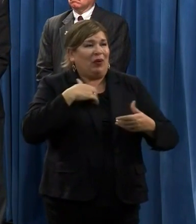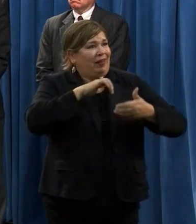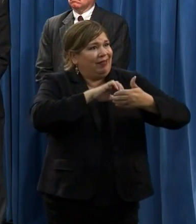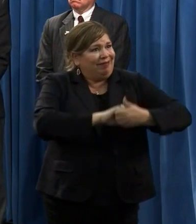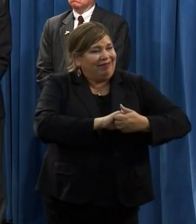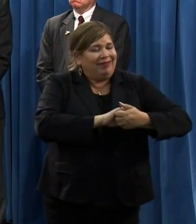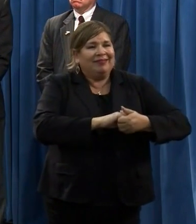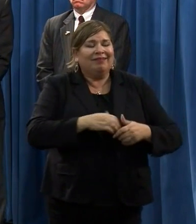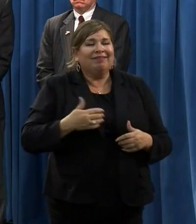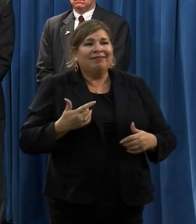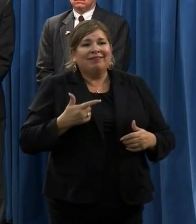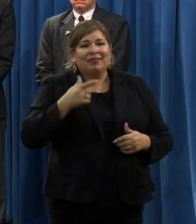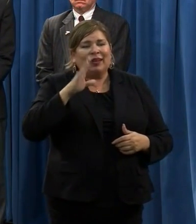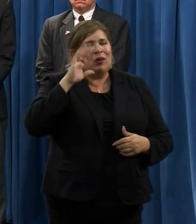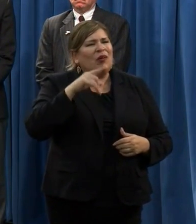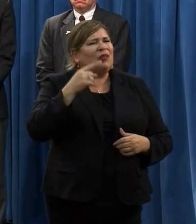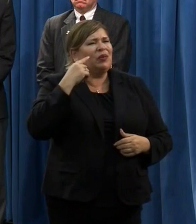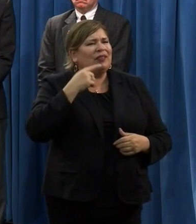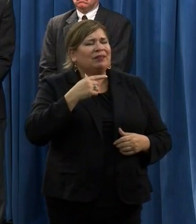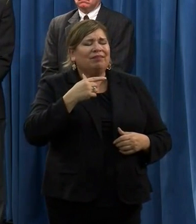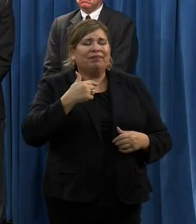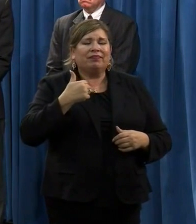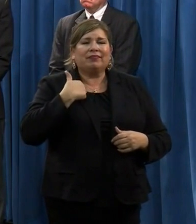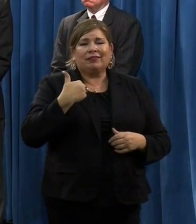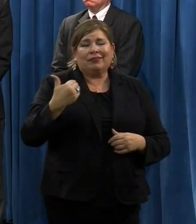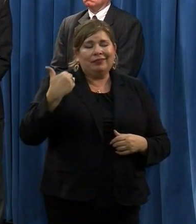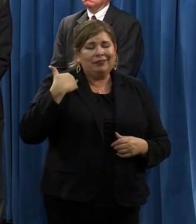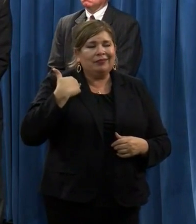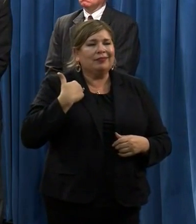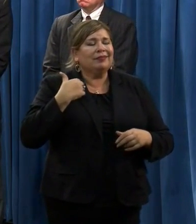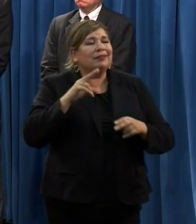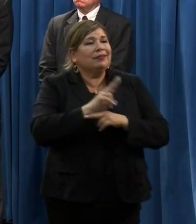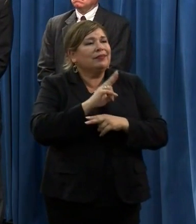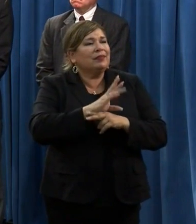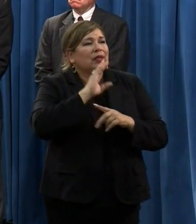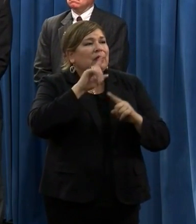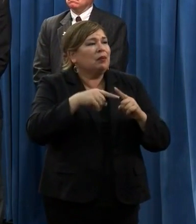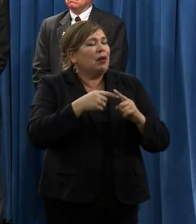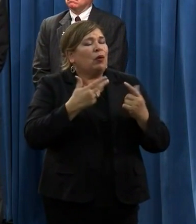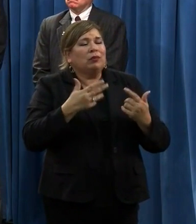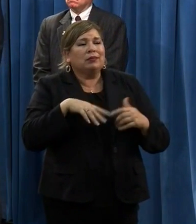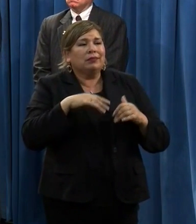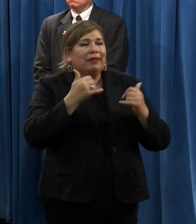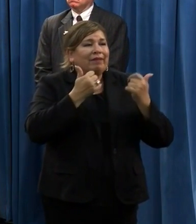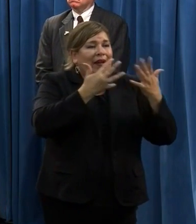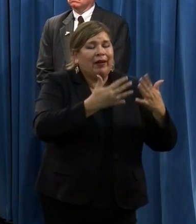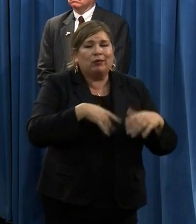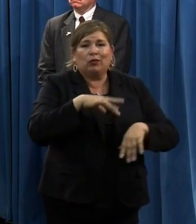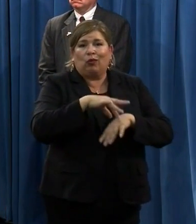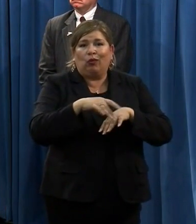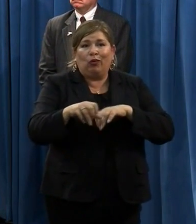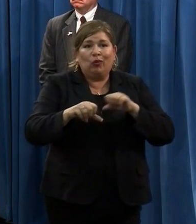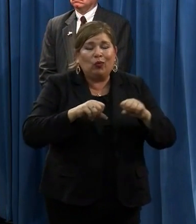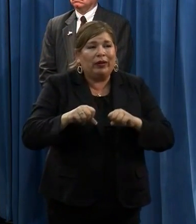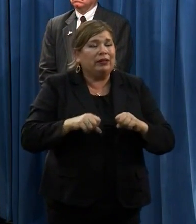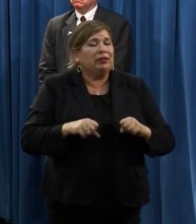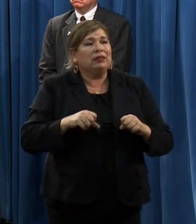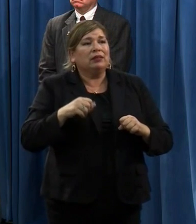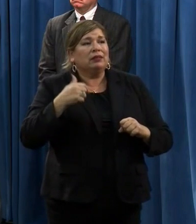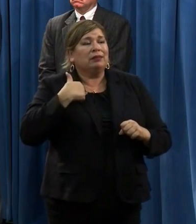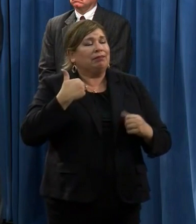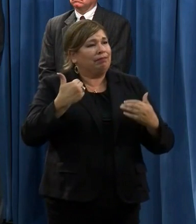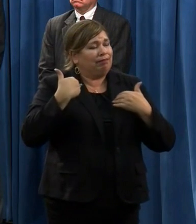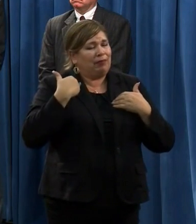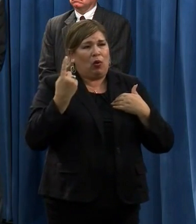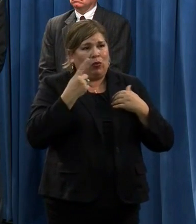balls and strikes. I think you guys have heard that from me on ad nauseum occasions related to wildfires, related to earthquakes, and I've been